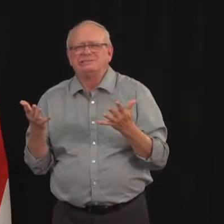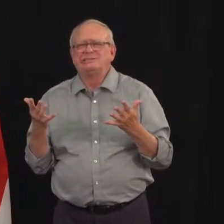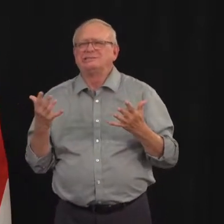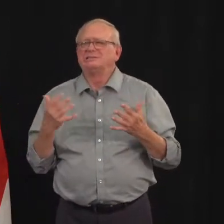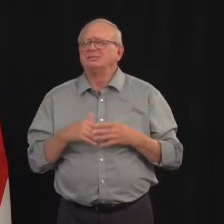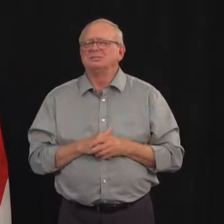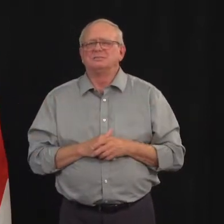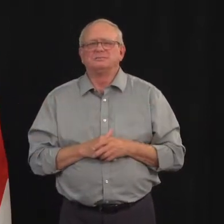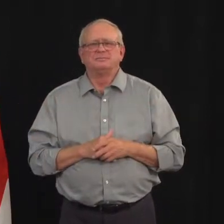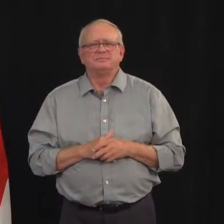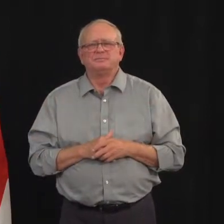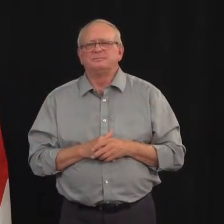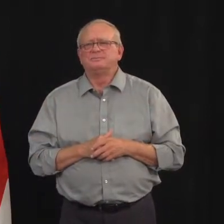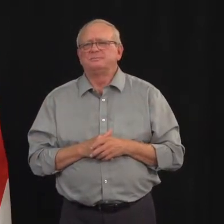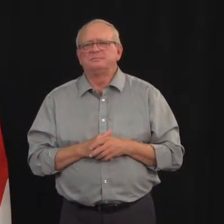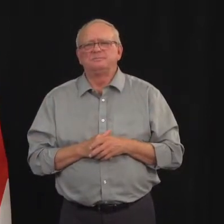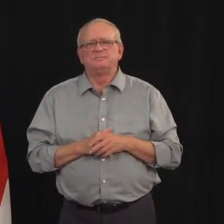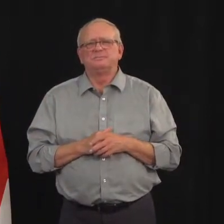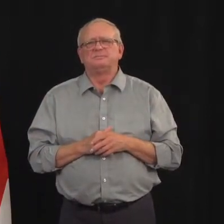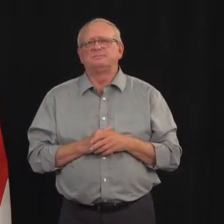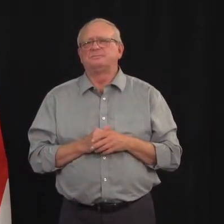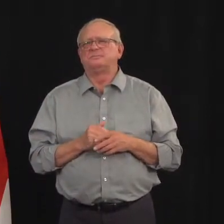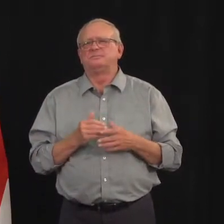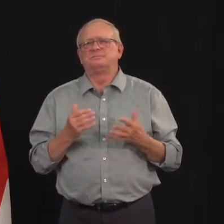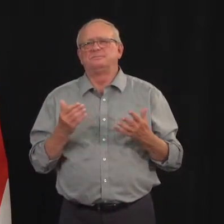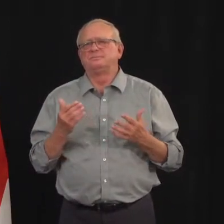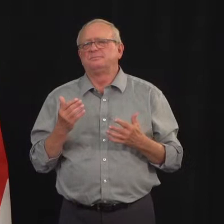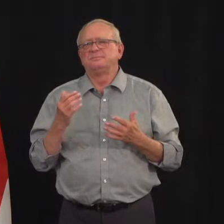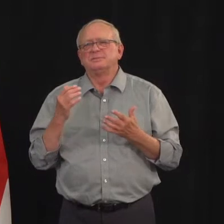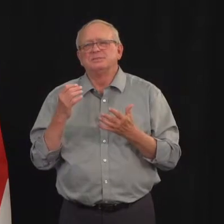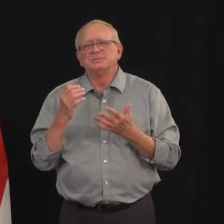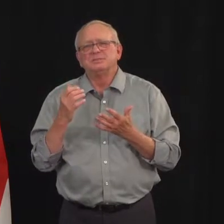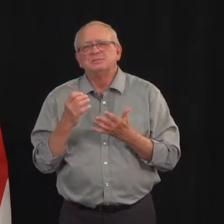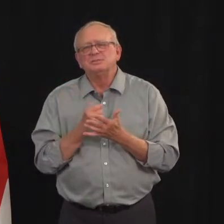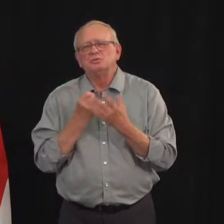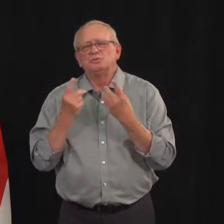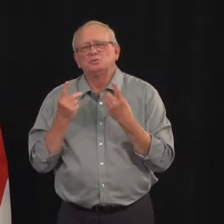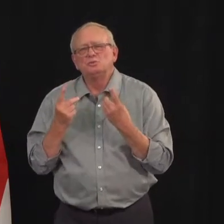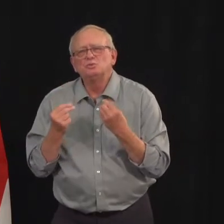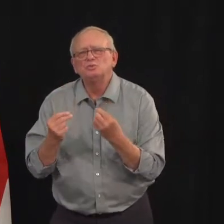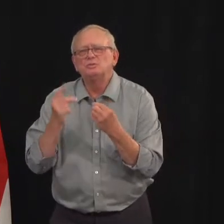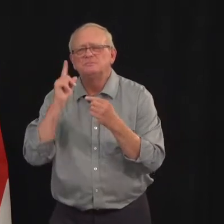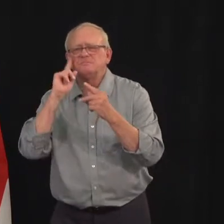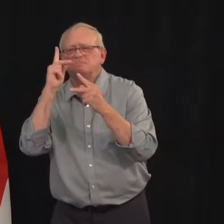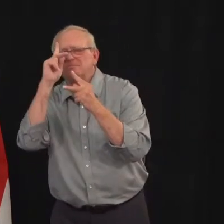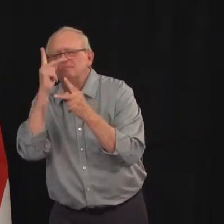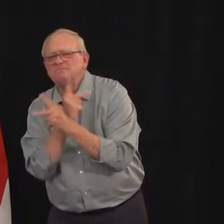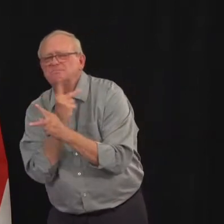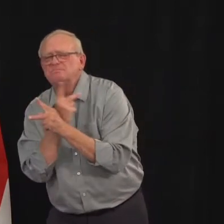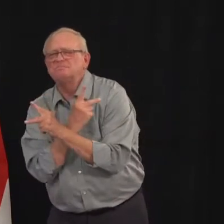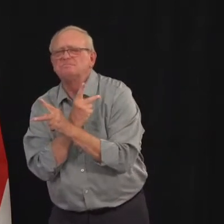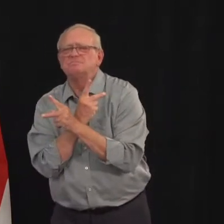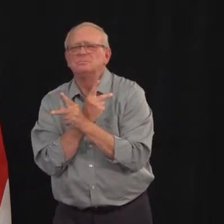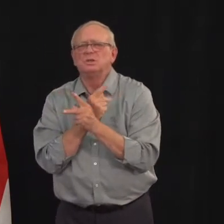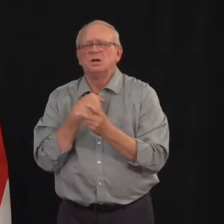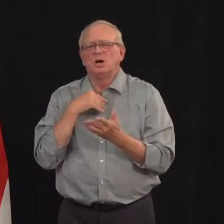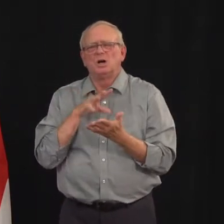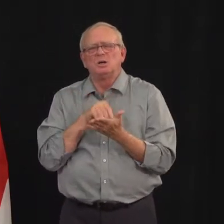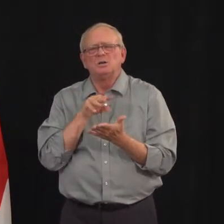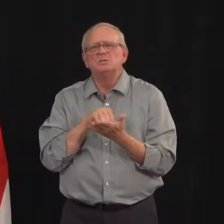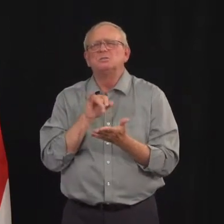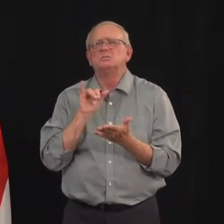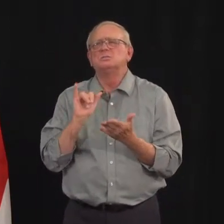opportunity that we have to respond to these is an opportunity for us to learn and make our response that much better going